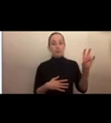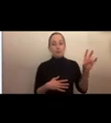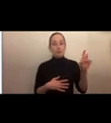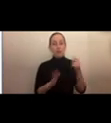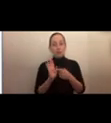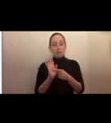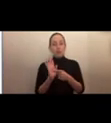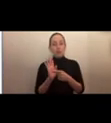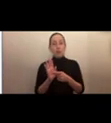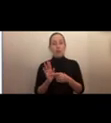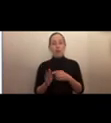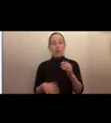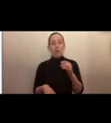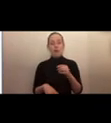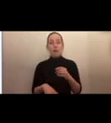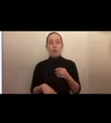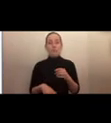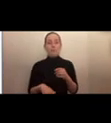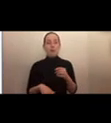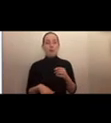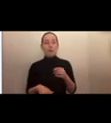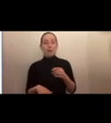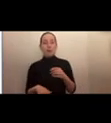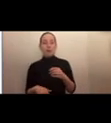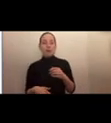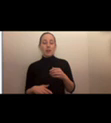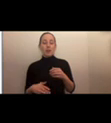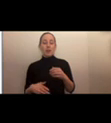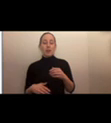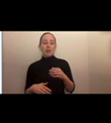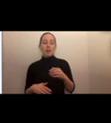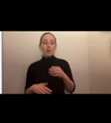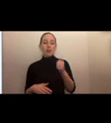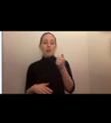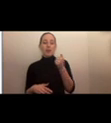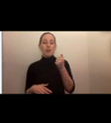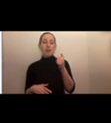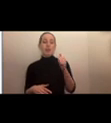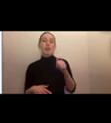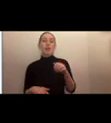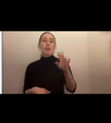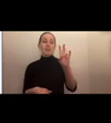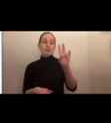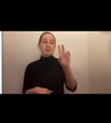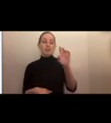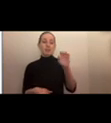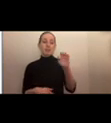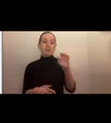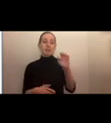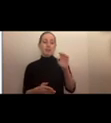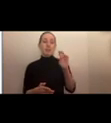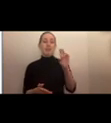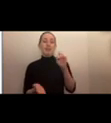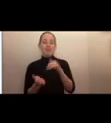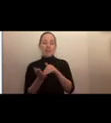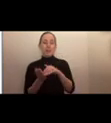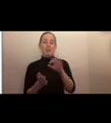A study was done throughout the years 1995 and 1997.